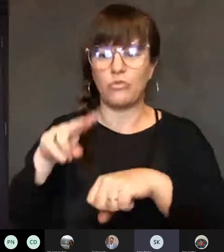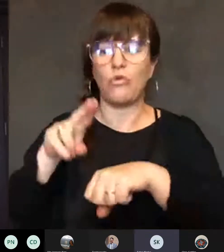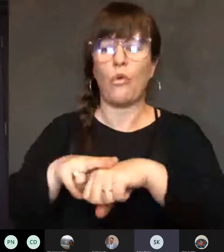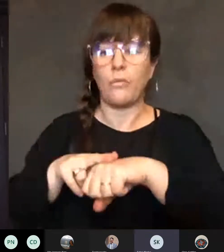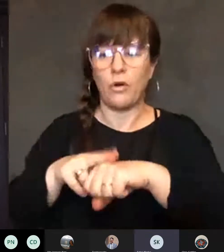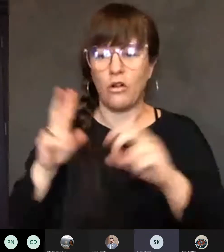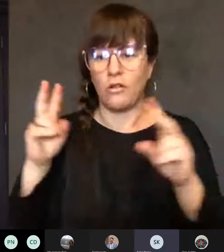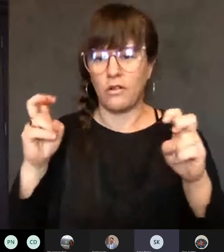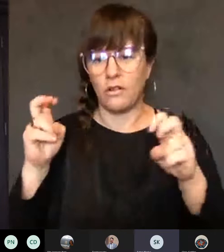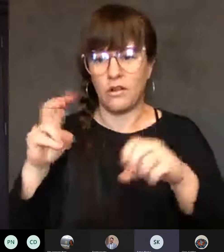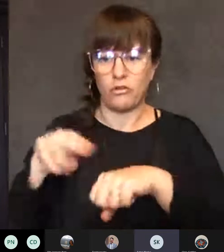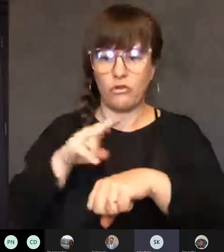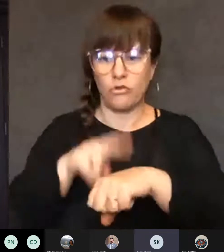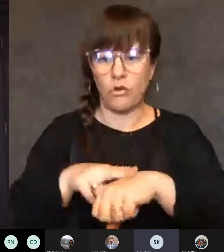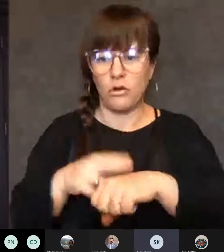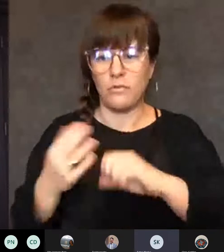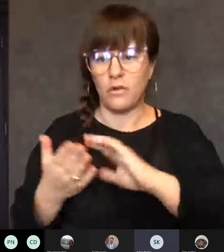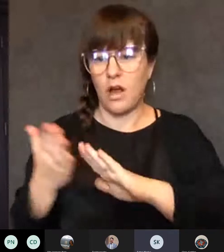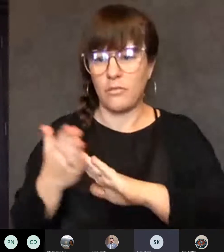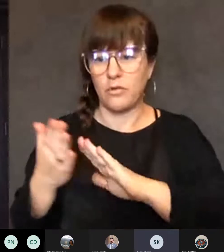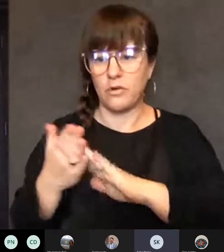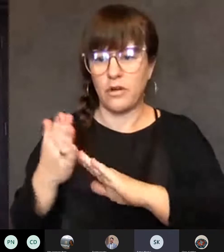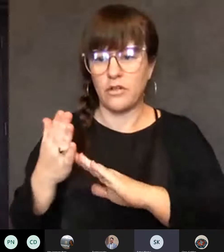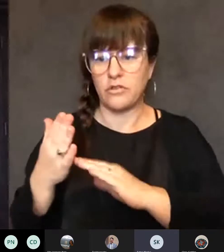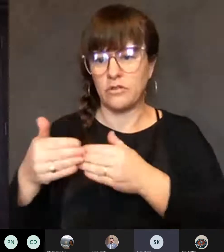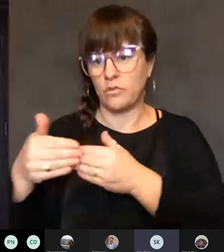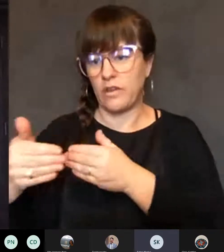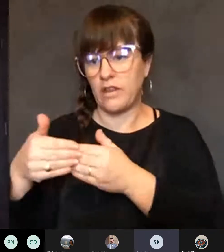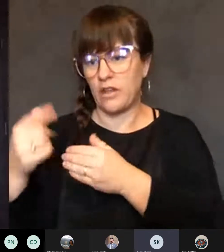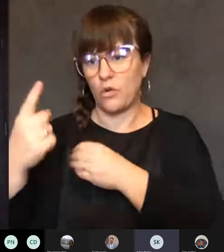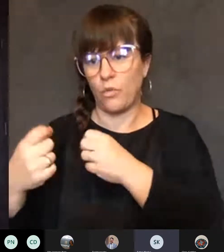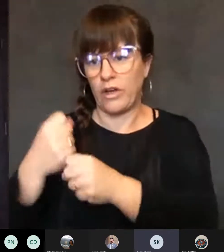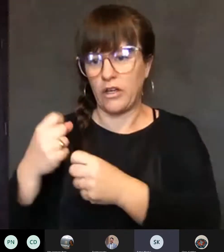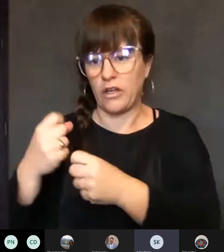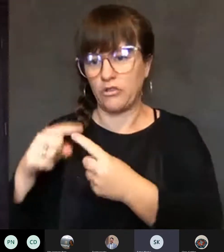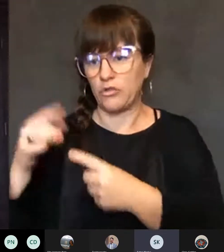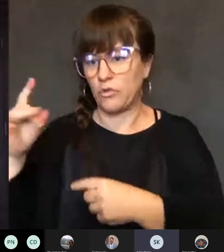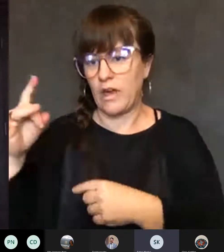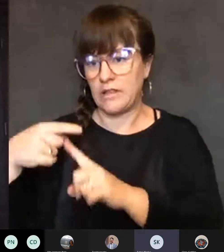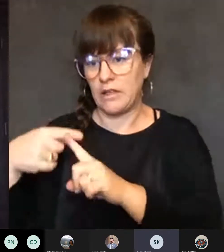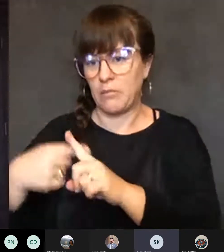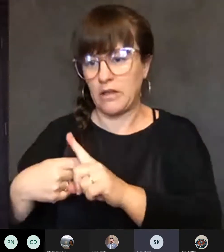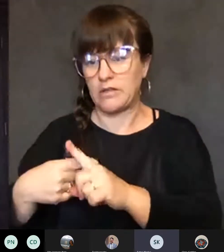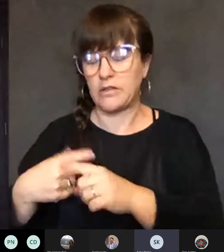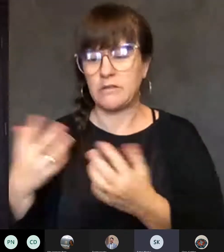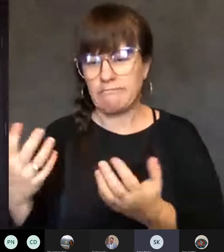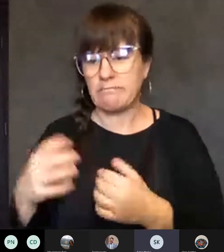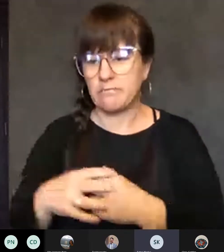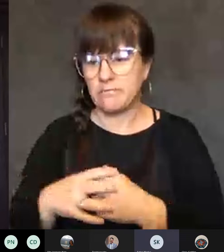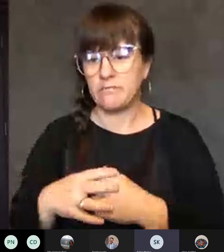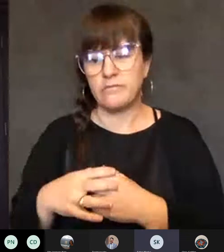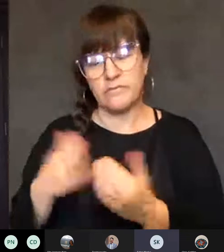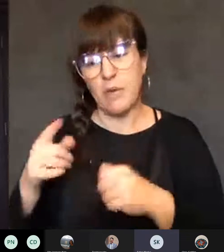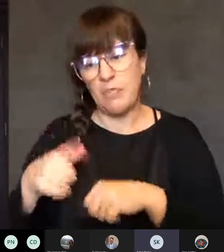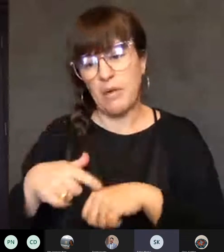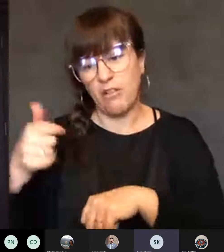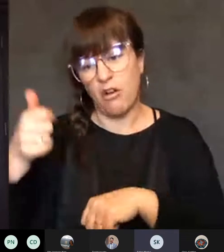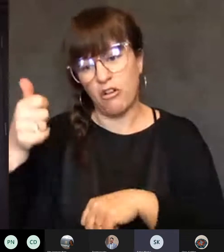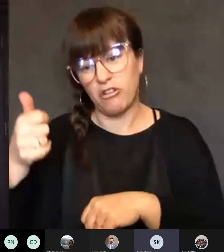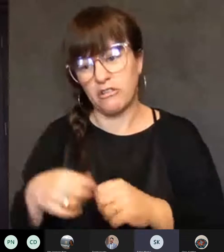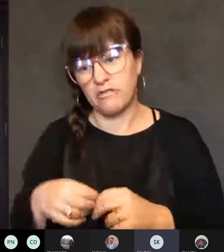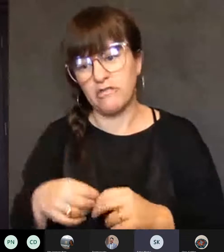next year to 18 months. So, and really maybe longer than that. And I'm wondering